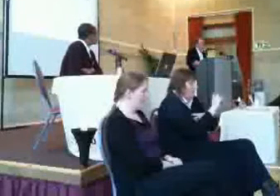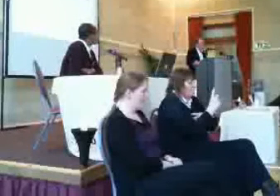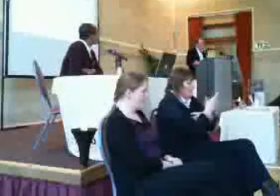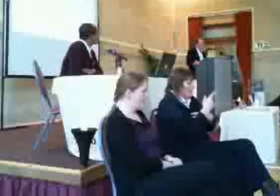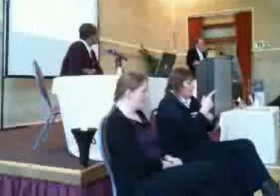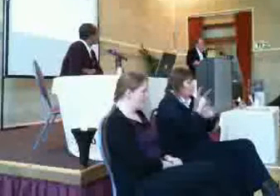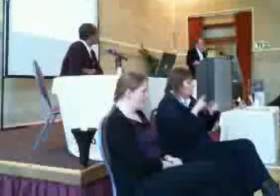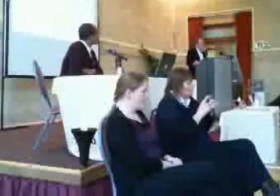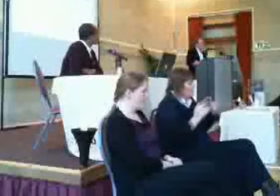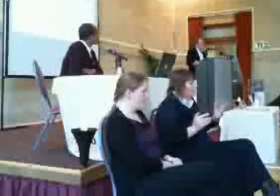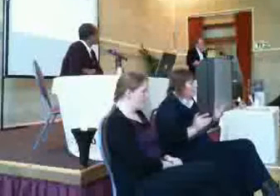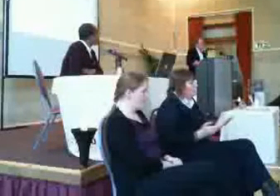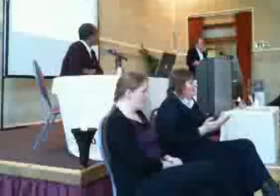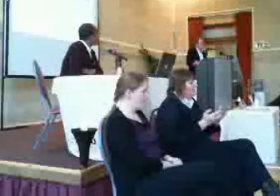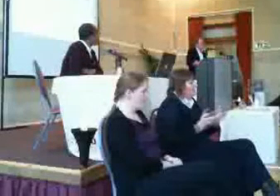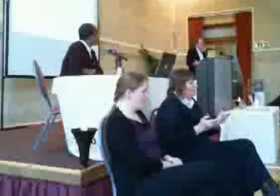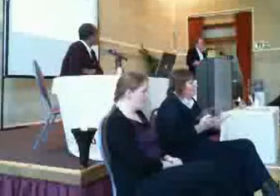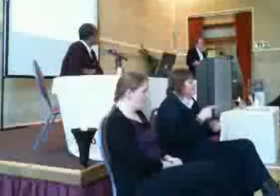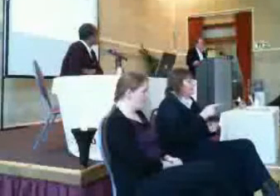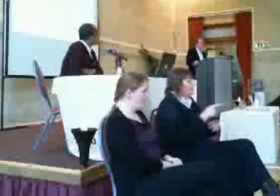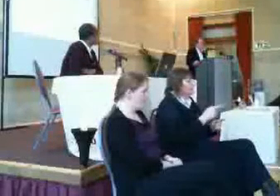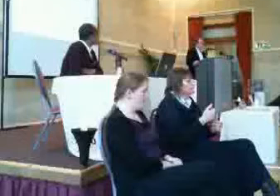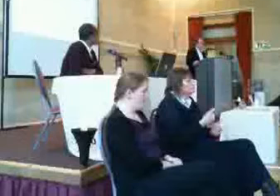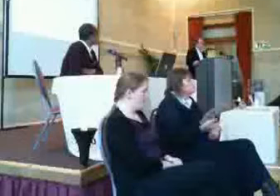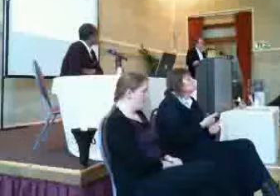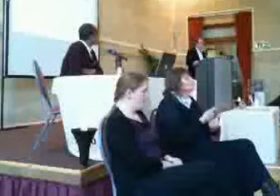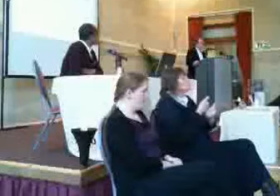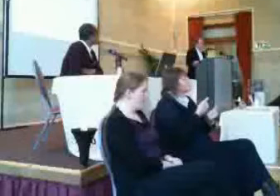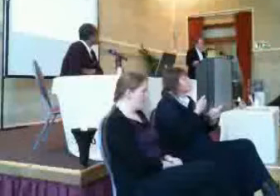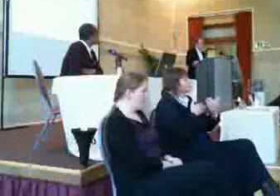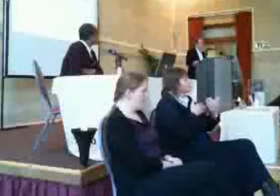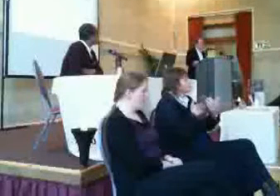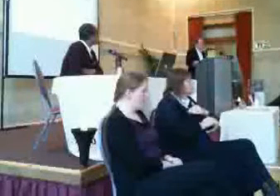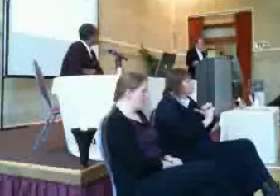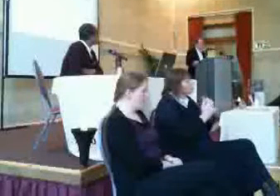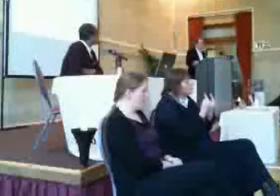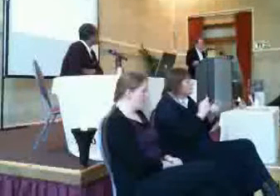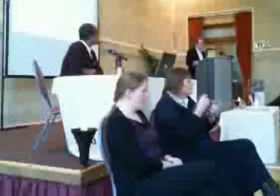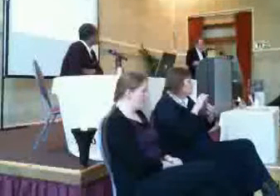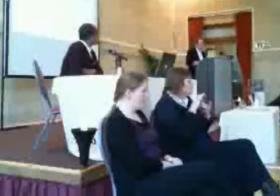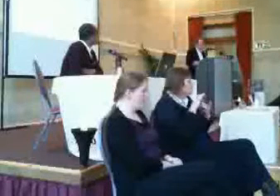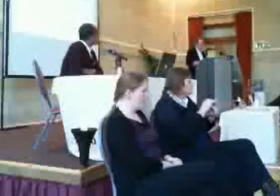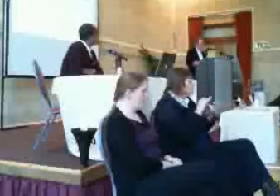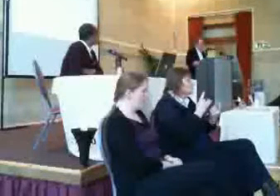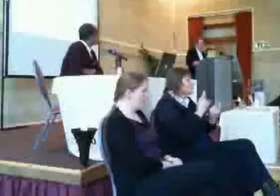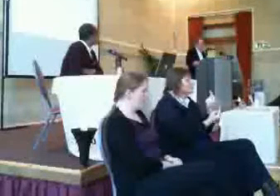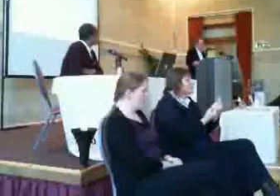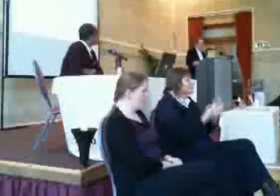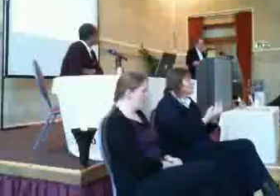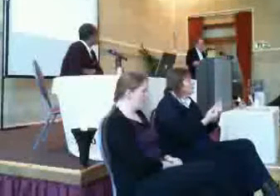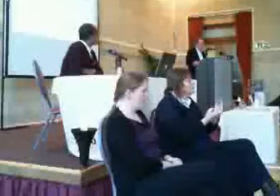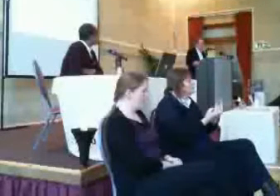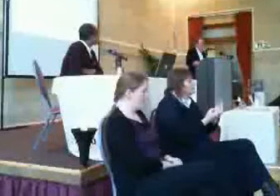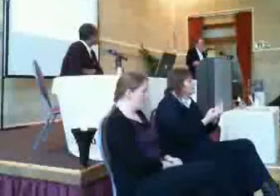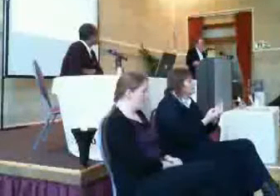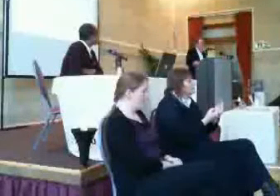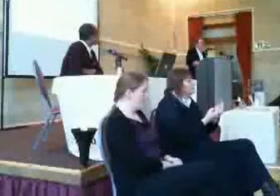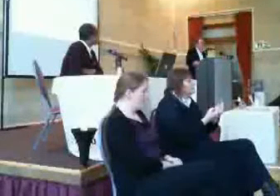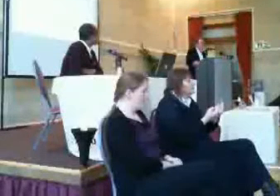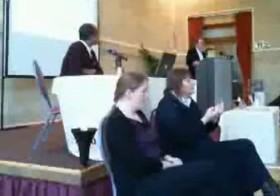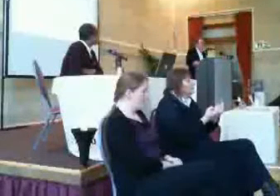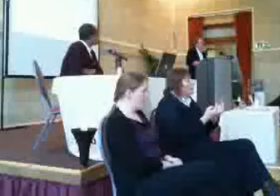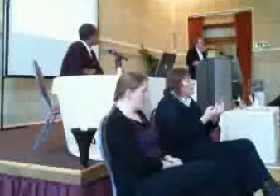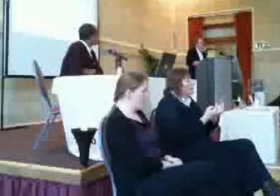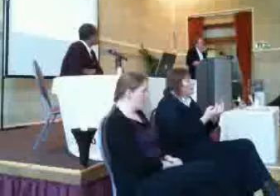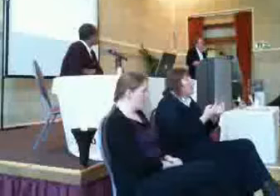inspire them to do good things for each other. And I believe actually the